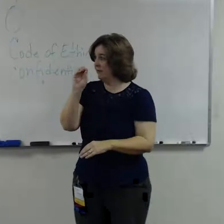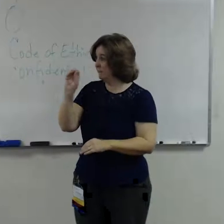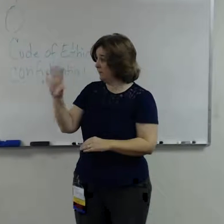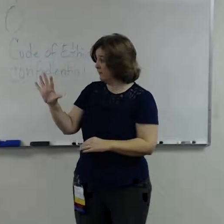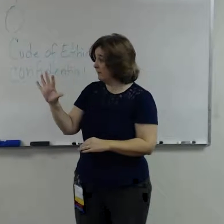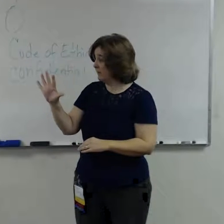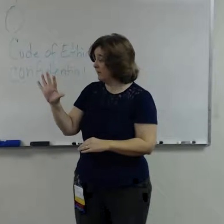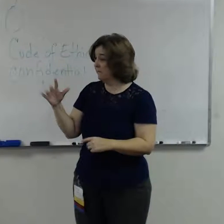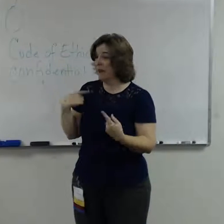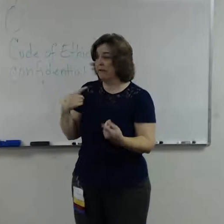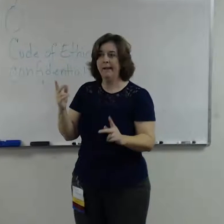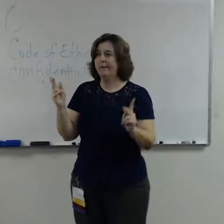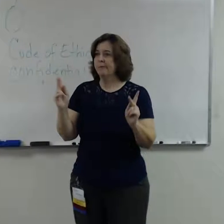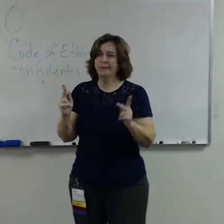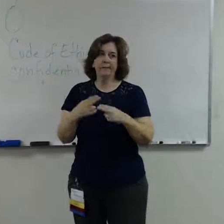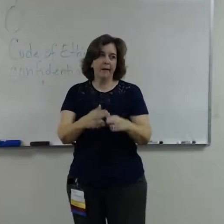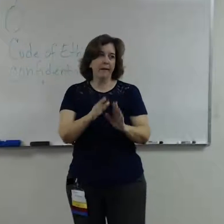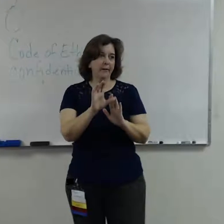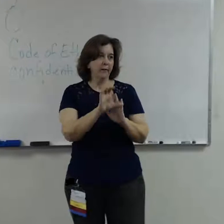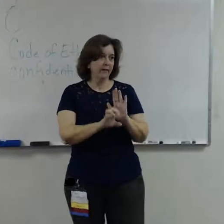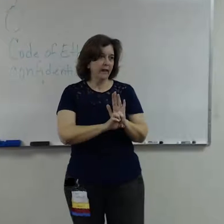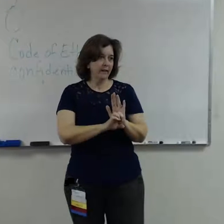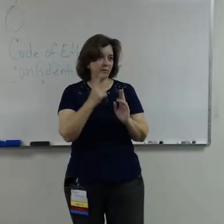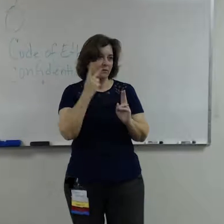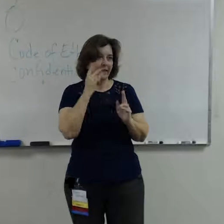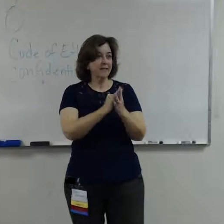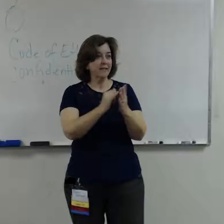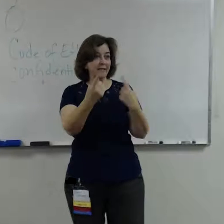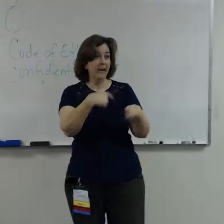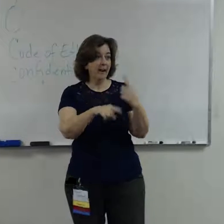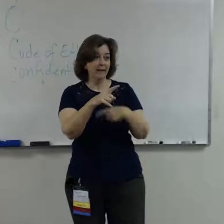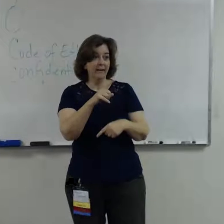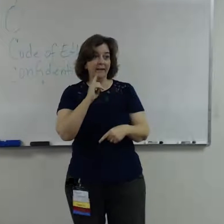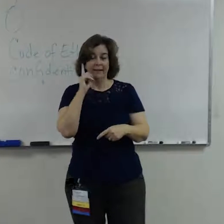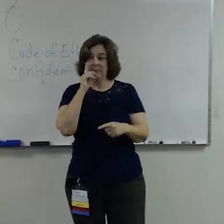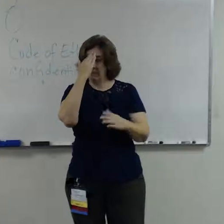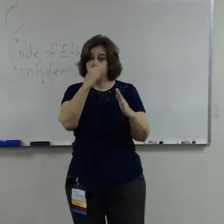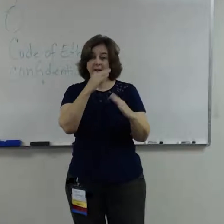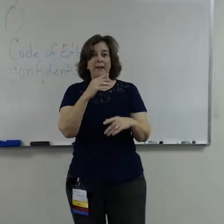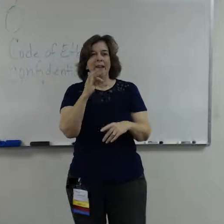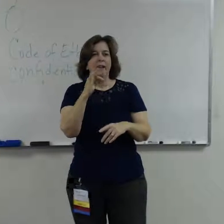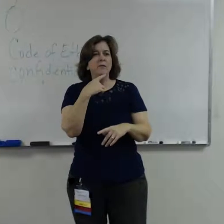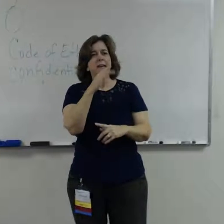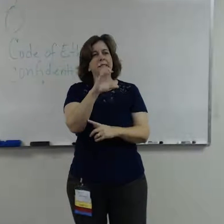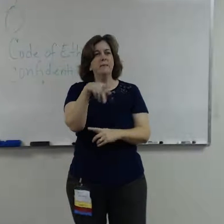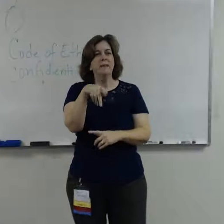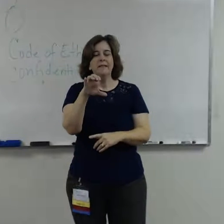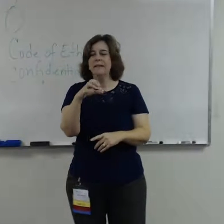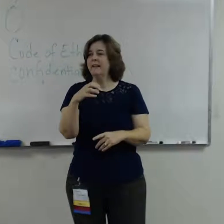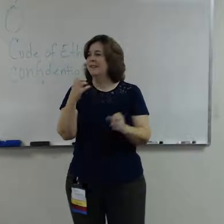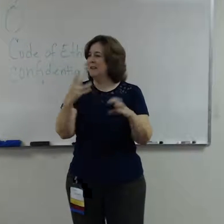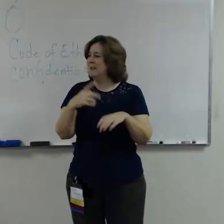in 2005. We still call it Code of Ethics. That's the sign that people, if you say CPC,